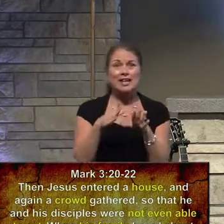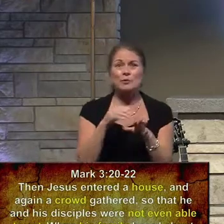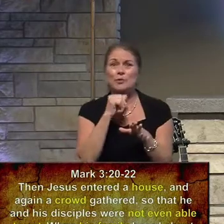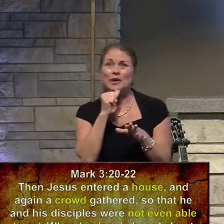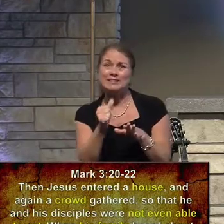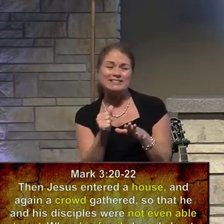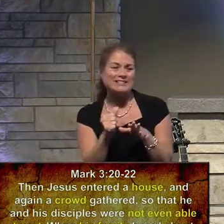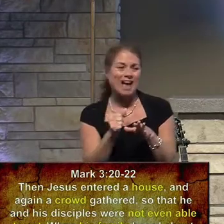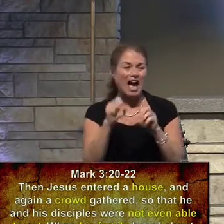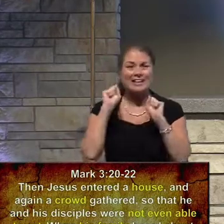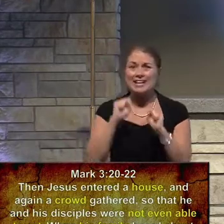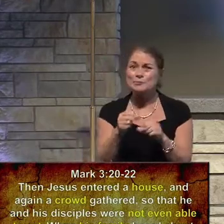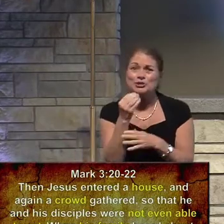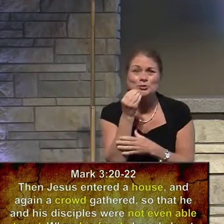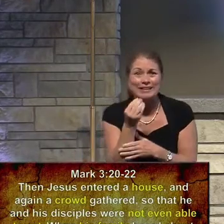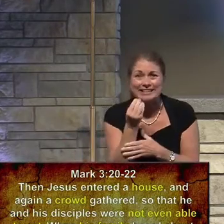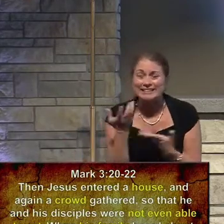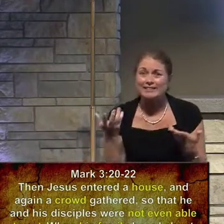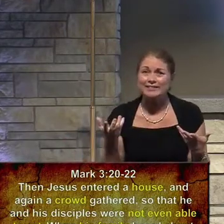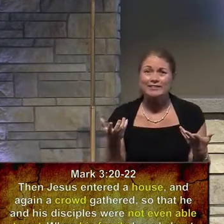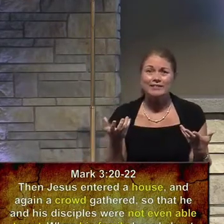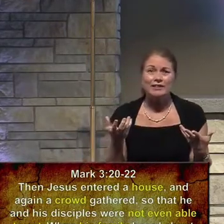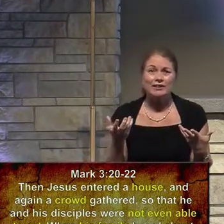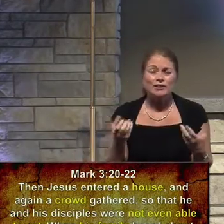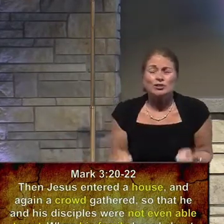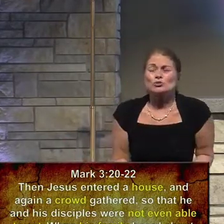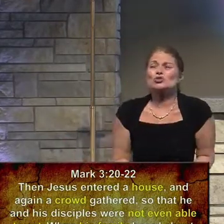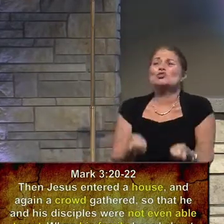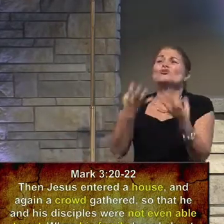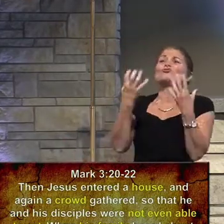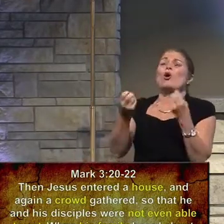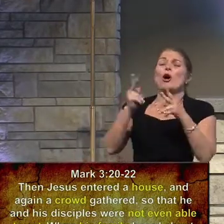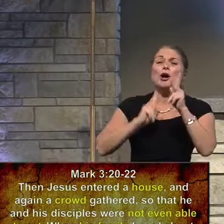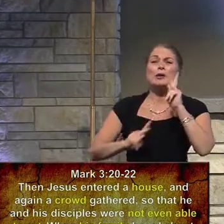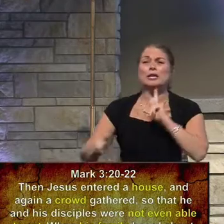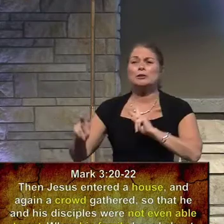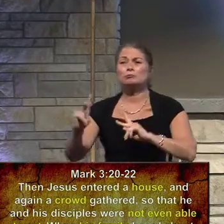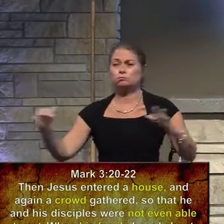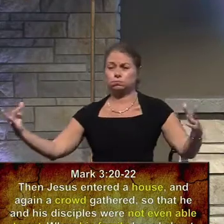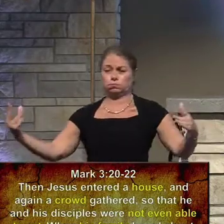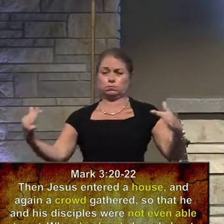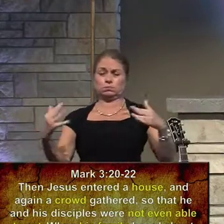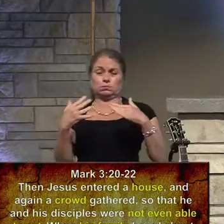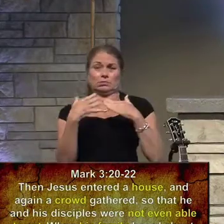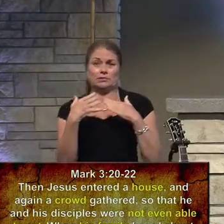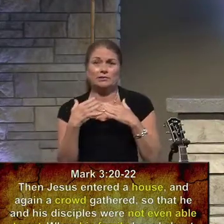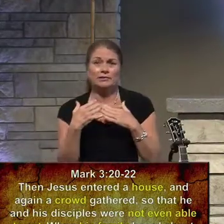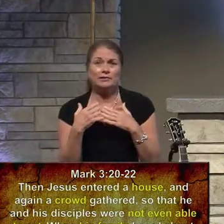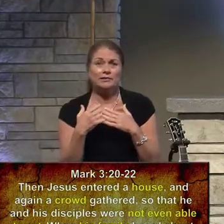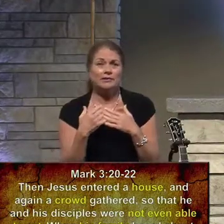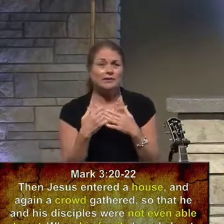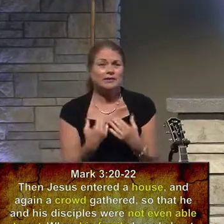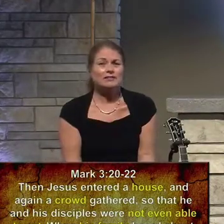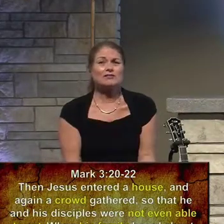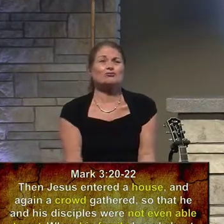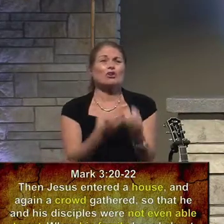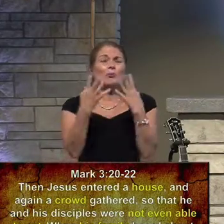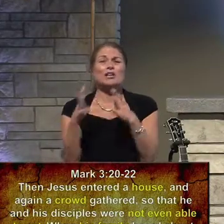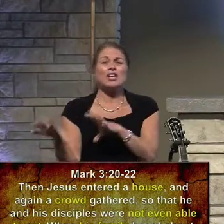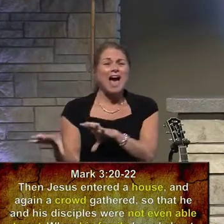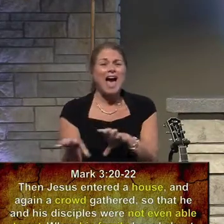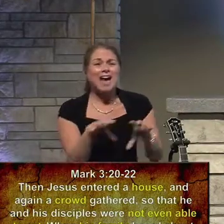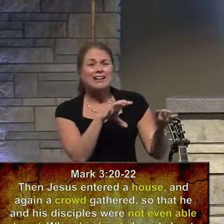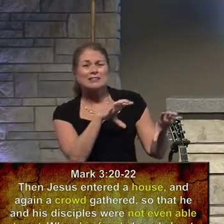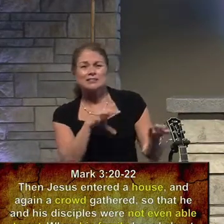even able to eat. I mean, there were so many people pressing in around him. There was so much activity, so